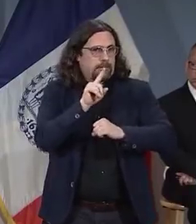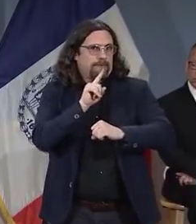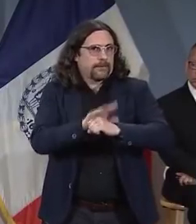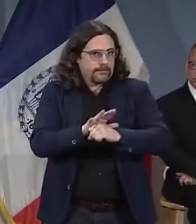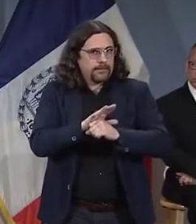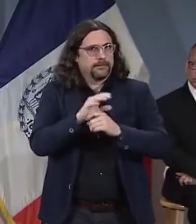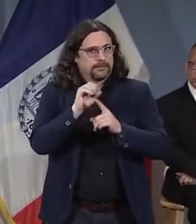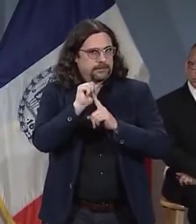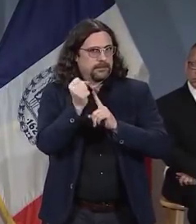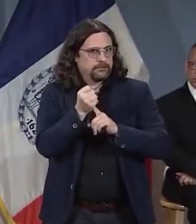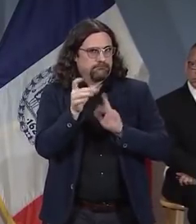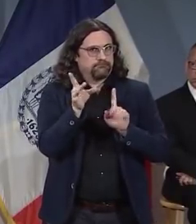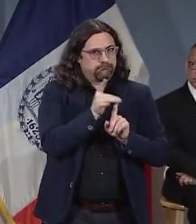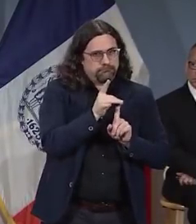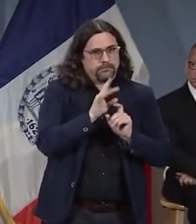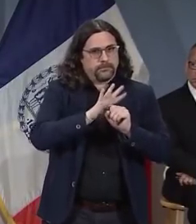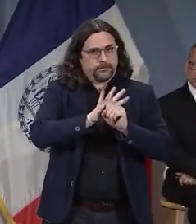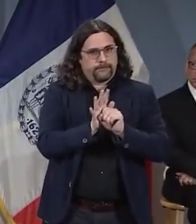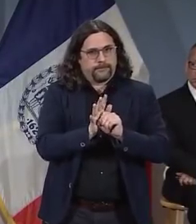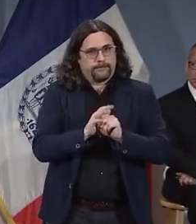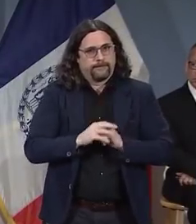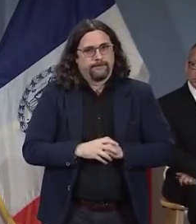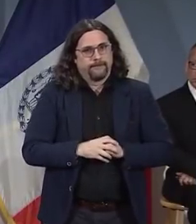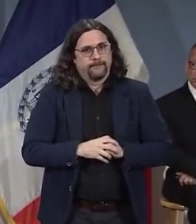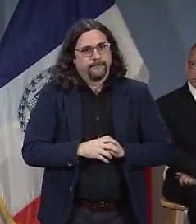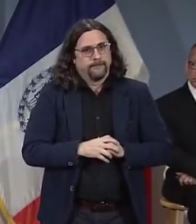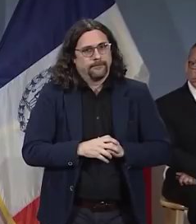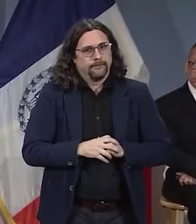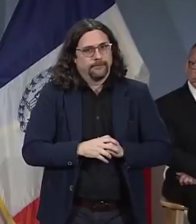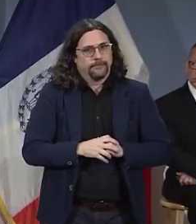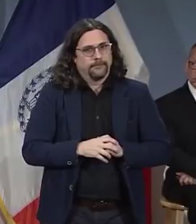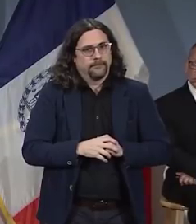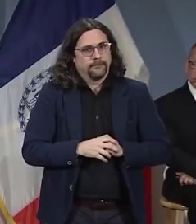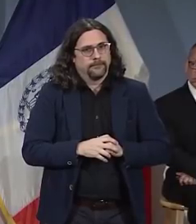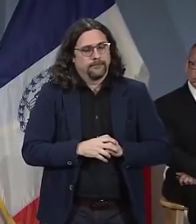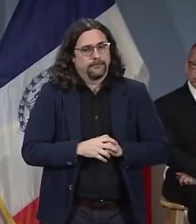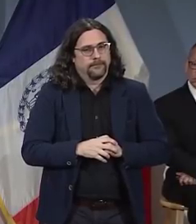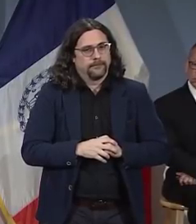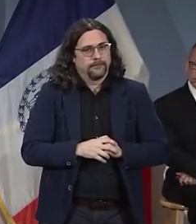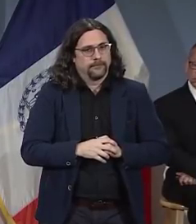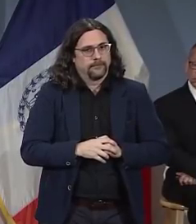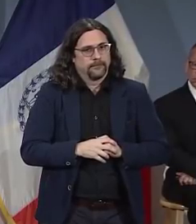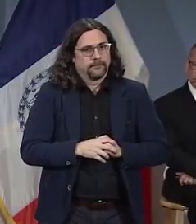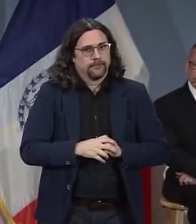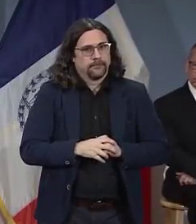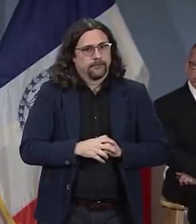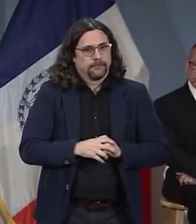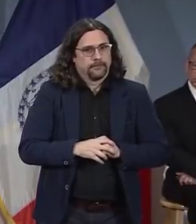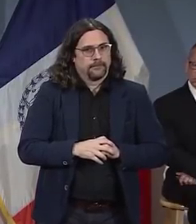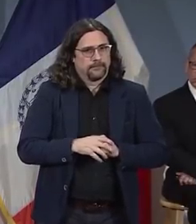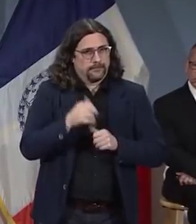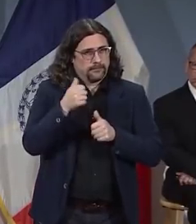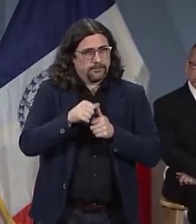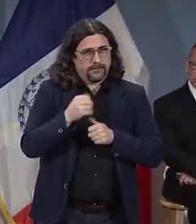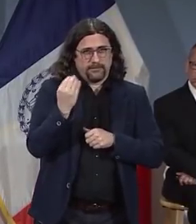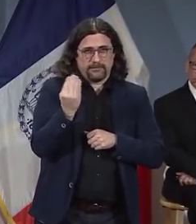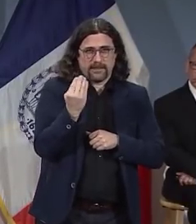And I remind you, we started this week with several dozen cases. We're now at 329.